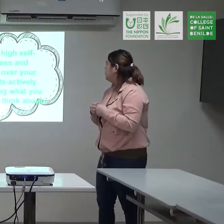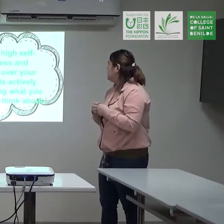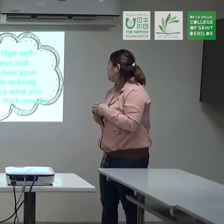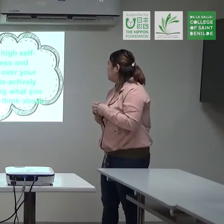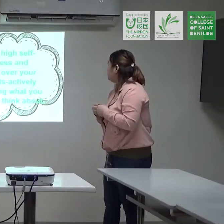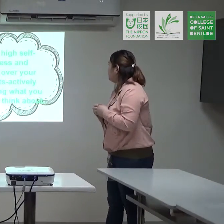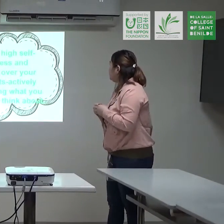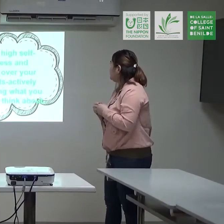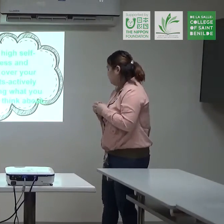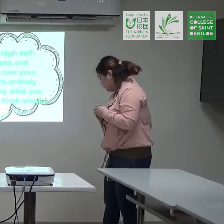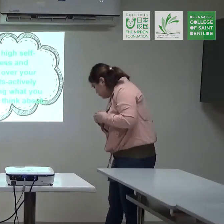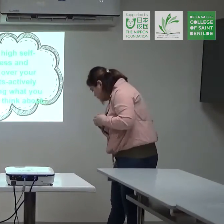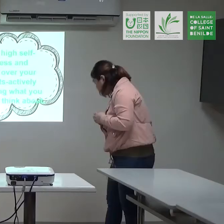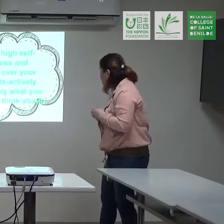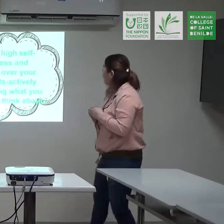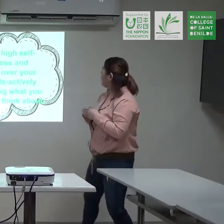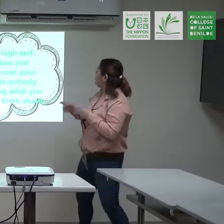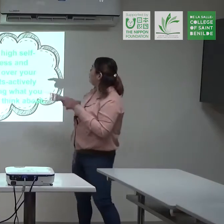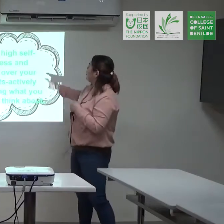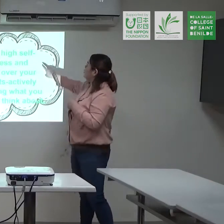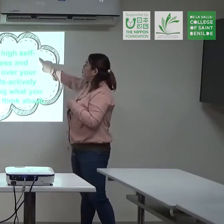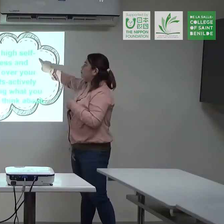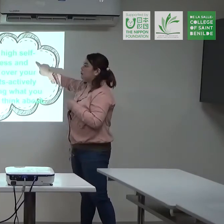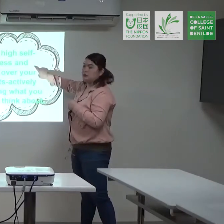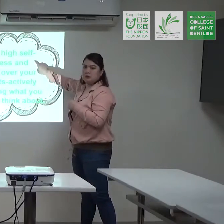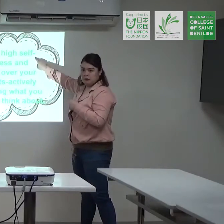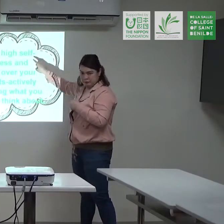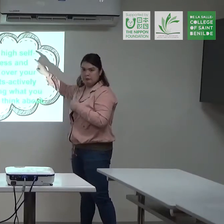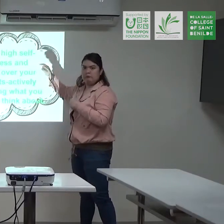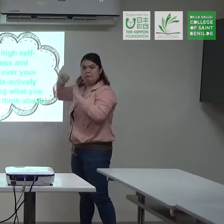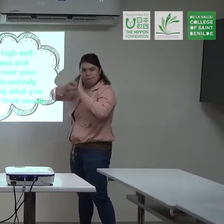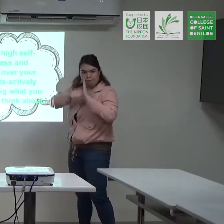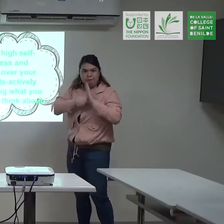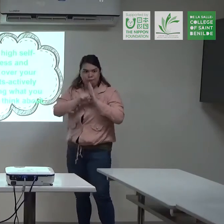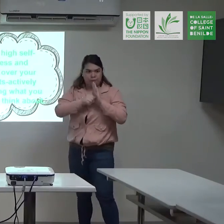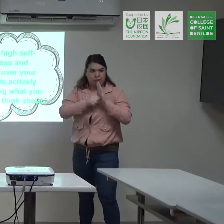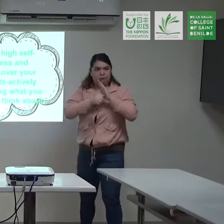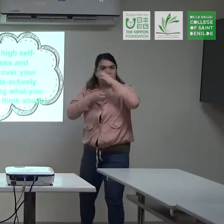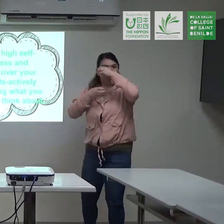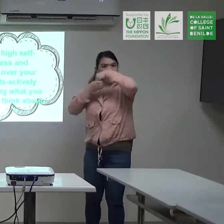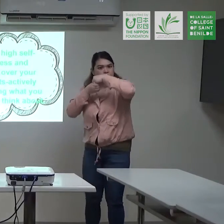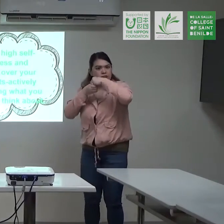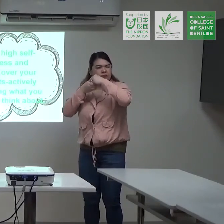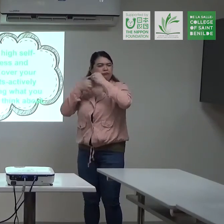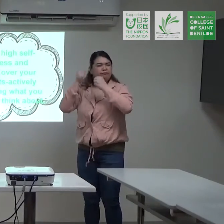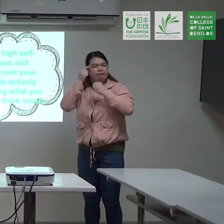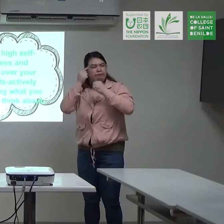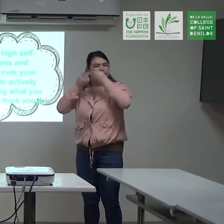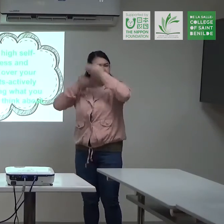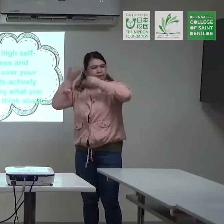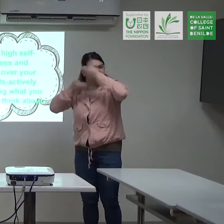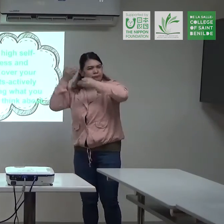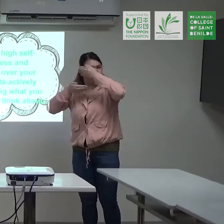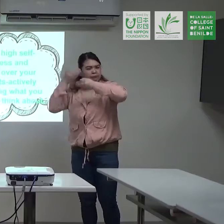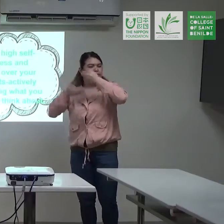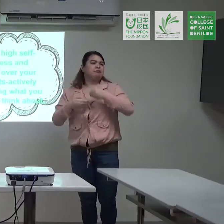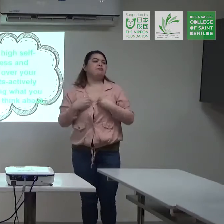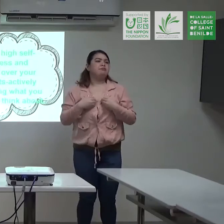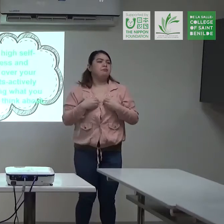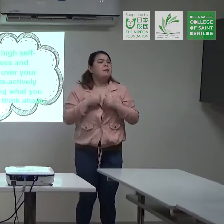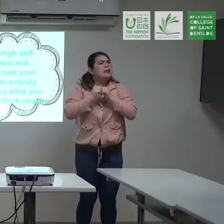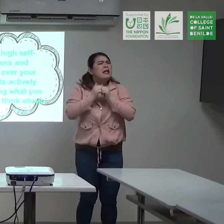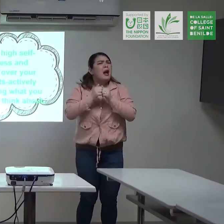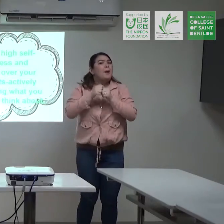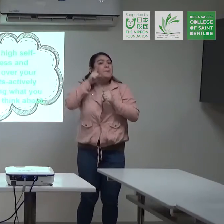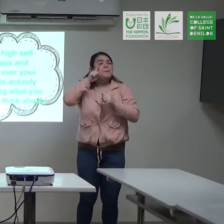High self-awareness and control over your thoughts. Meaning, there is a conscious,